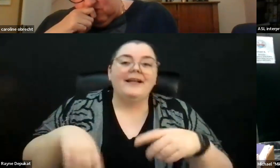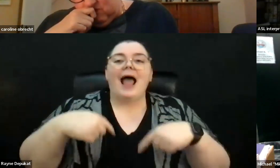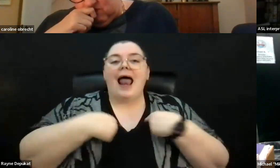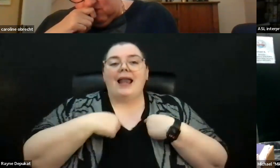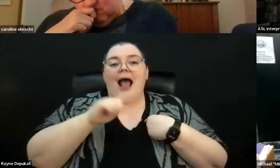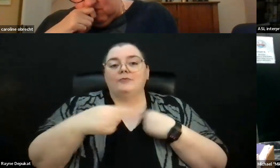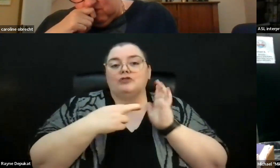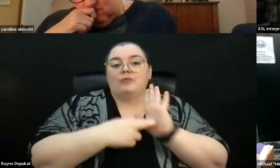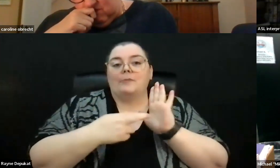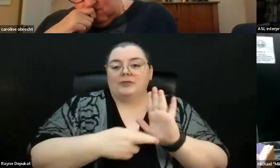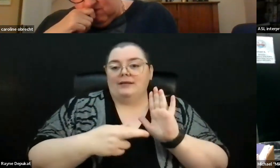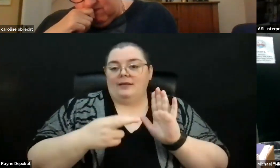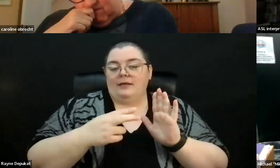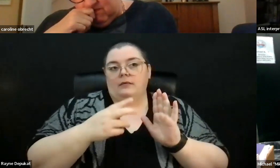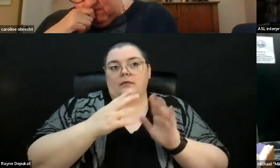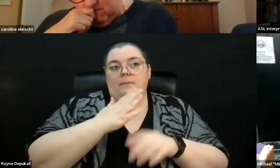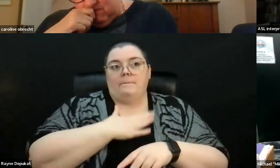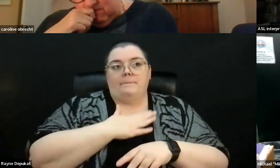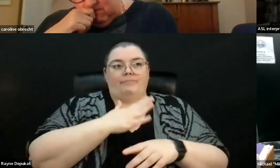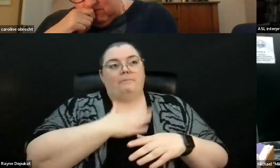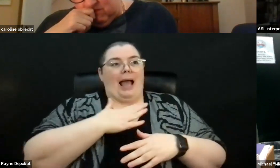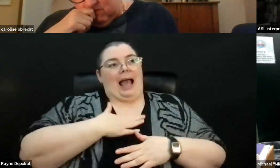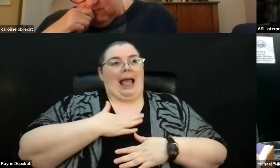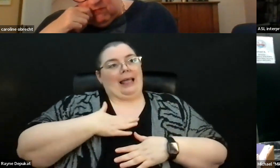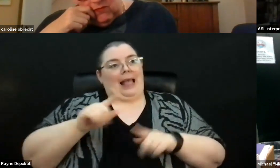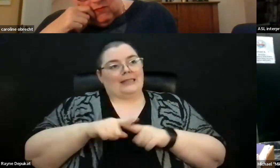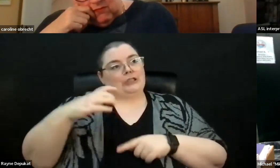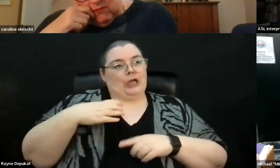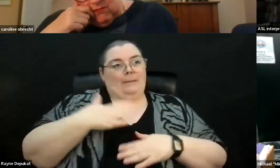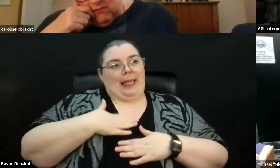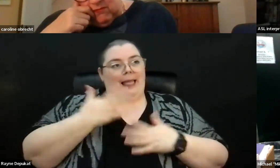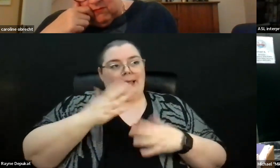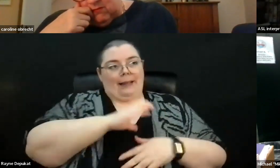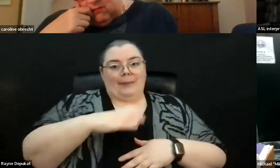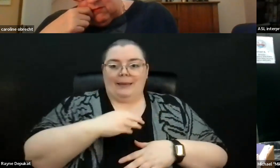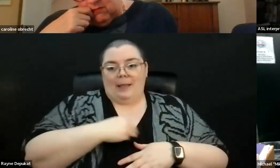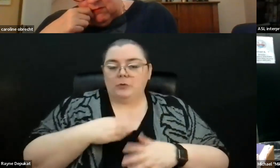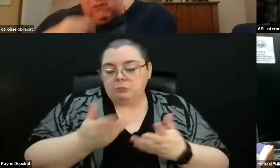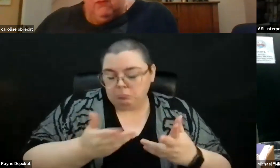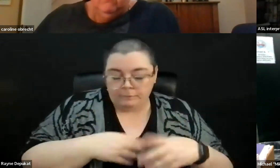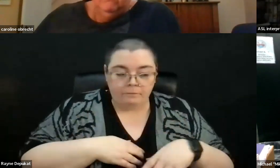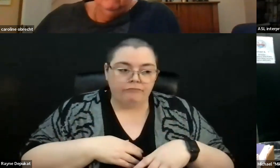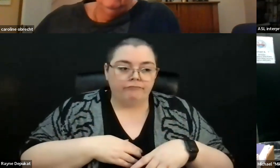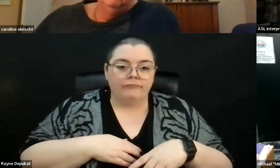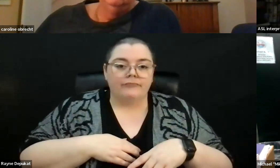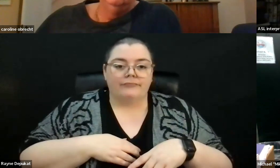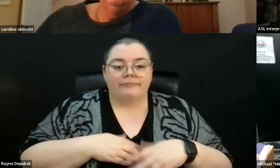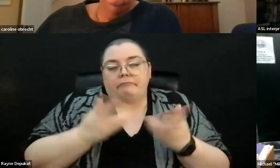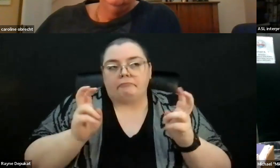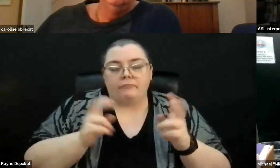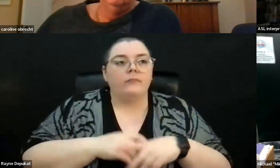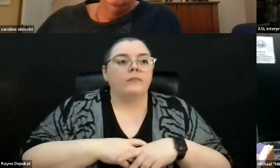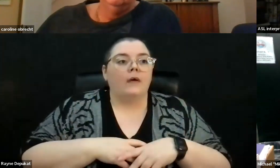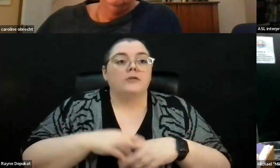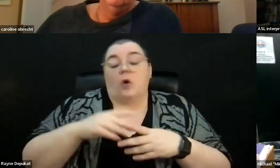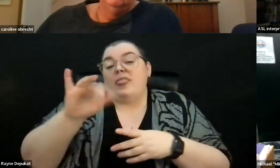be. Maybe they have a similar experience, they're just not speaking up. I'm representing, as the chair of my committee,